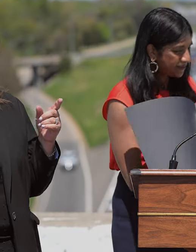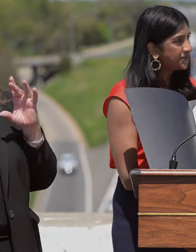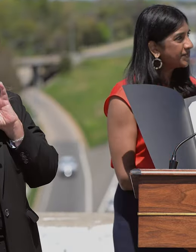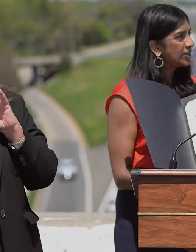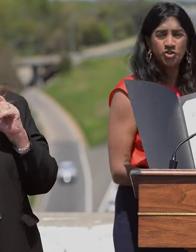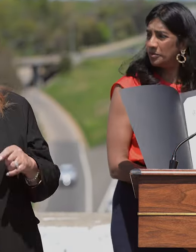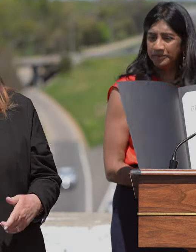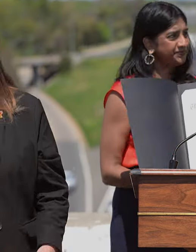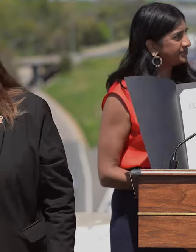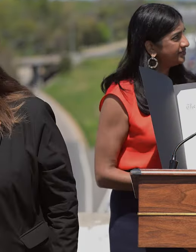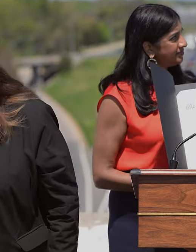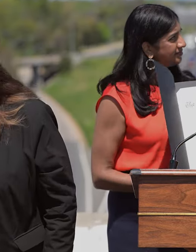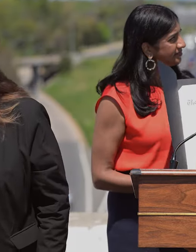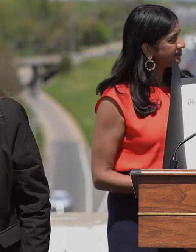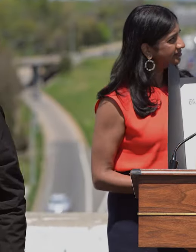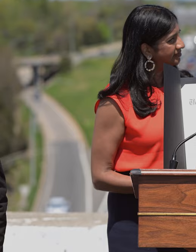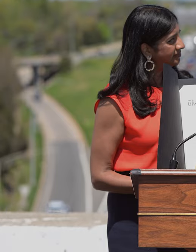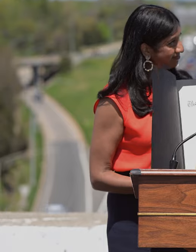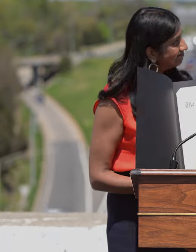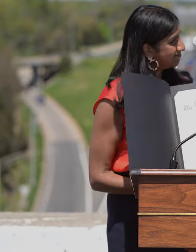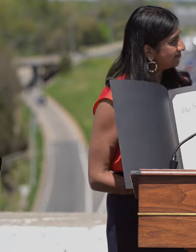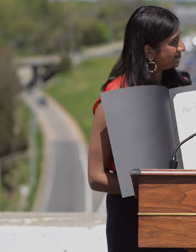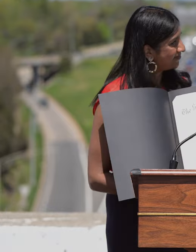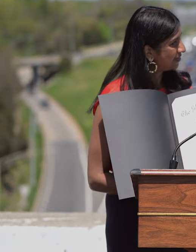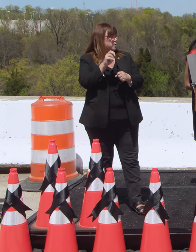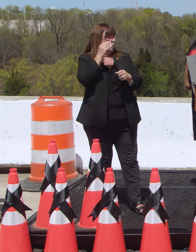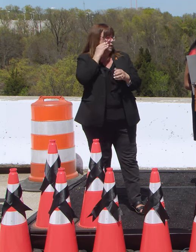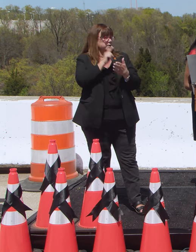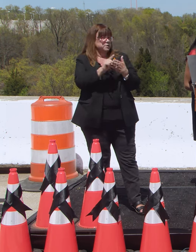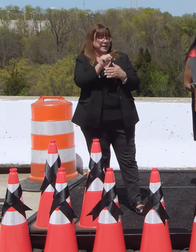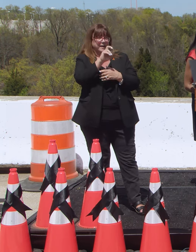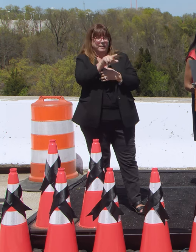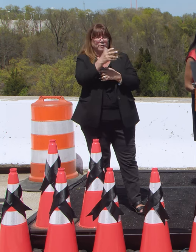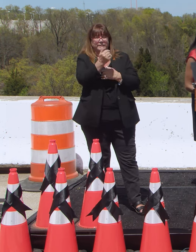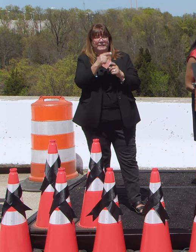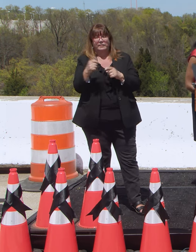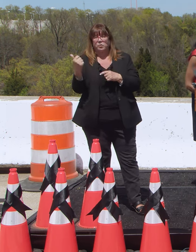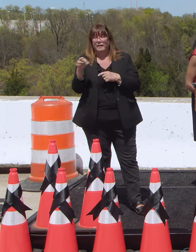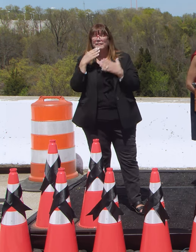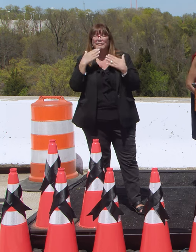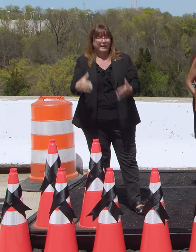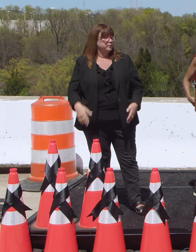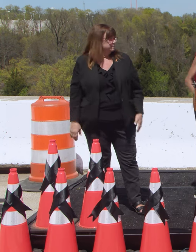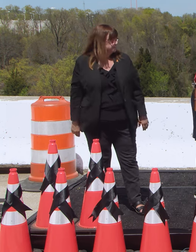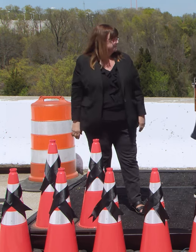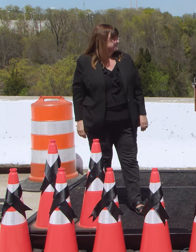mentioned. Work Zone Awareness Week, April 15th and 19th. Thank you. Sure. I appreciate